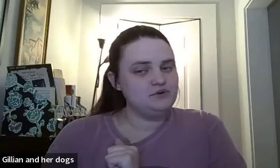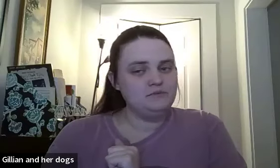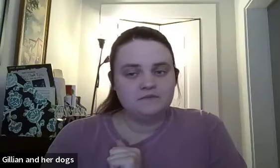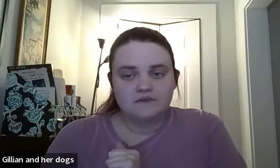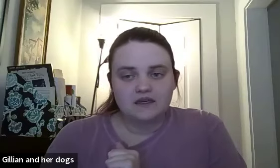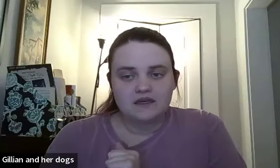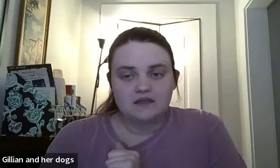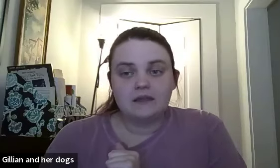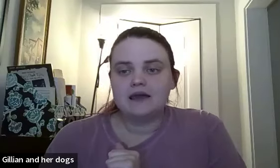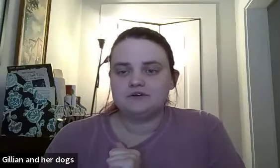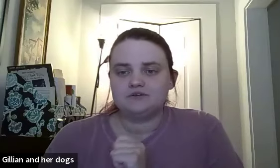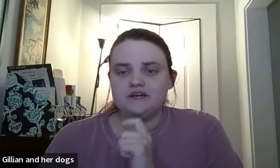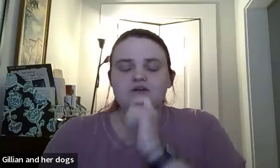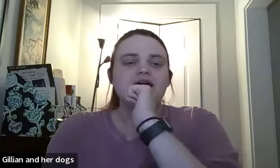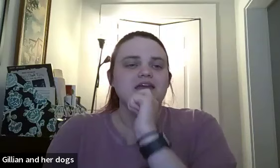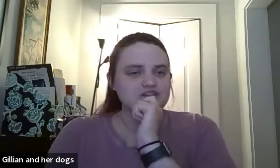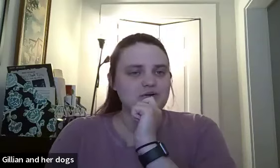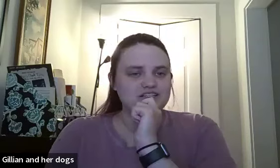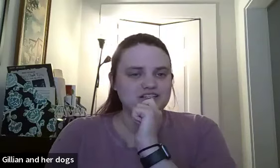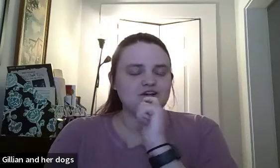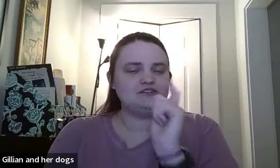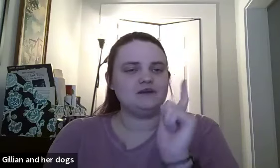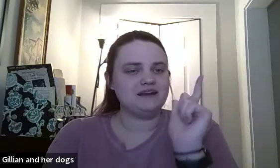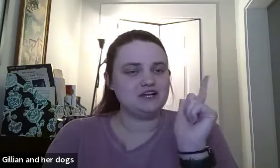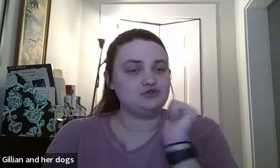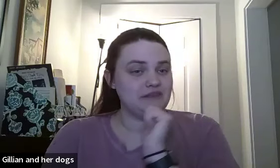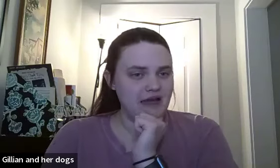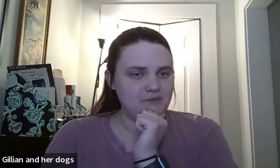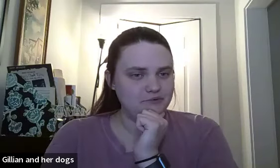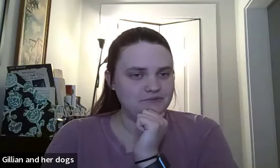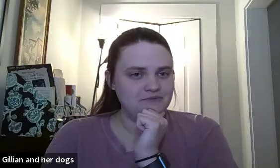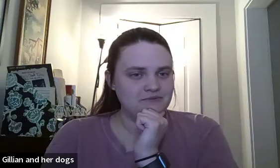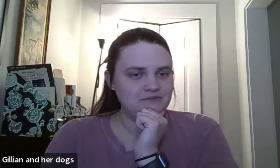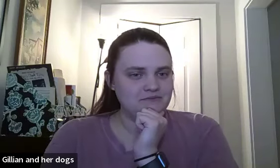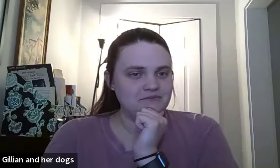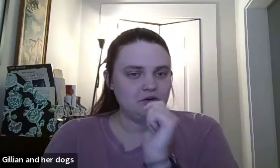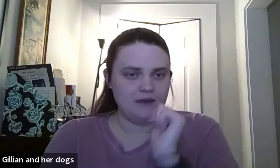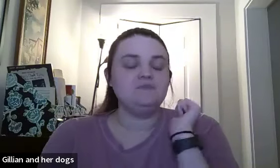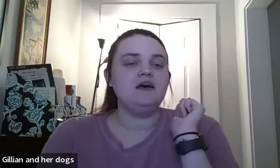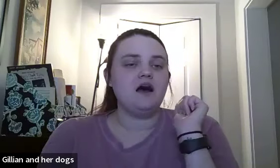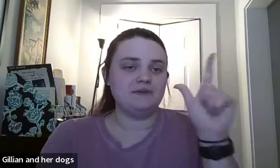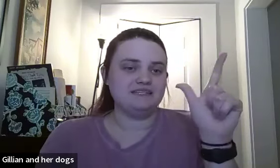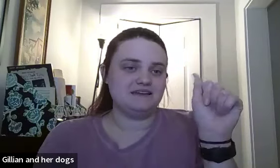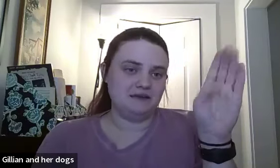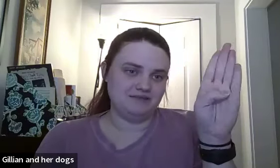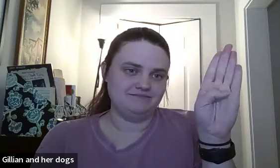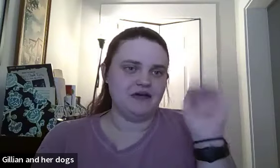simple. Laboratory. Okay, here's the question. Are you talking about an actual lab? Okay. It's LAB,